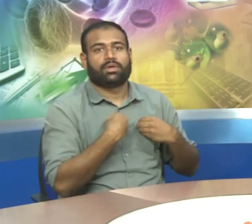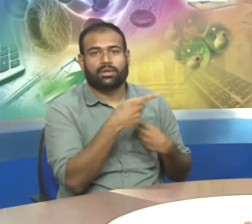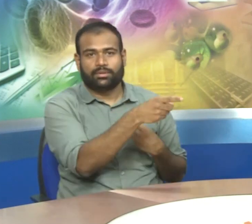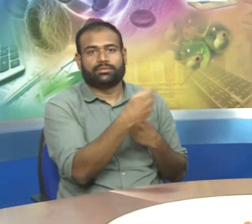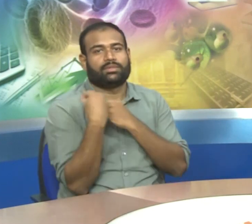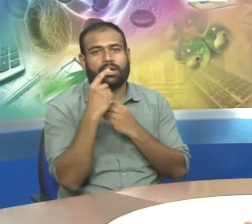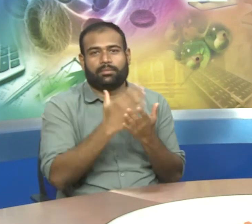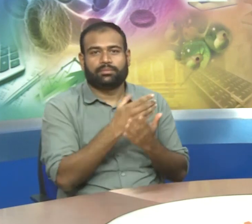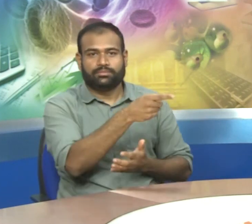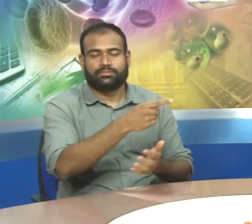available.